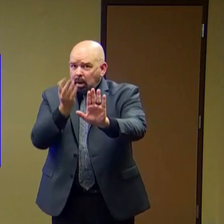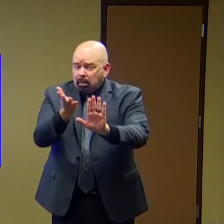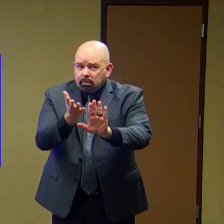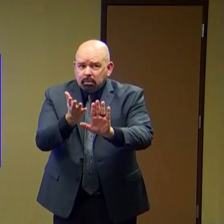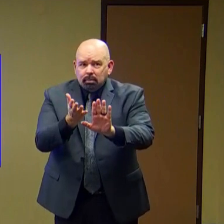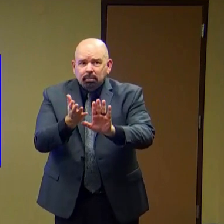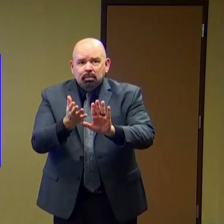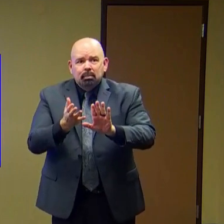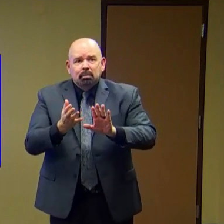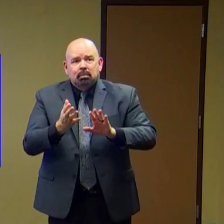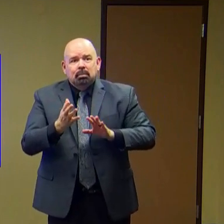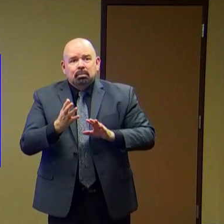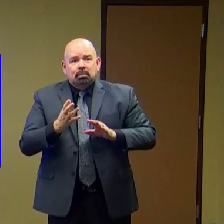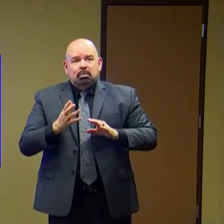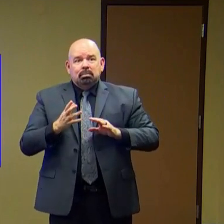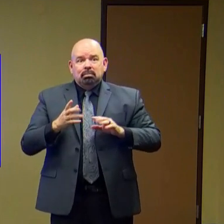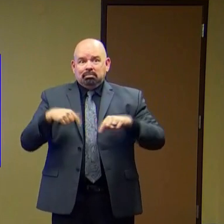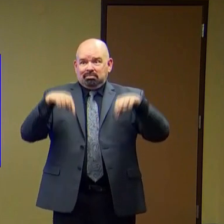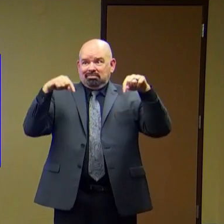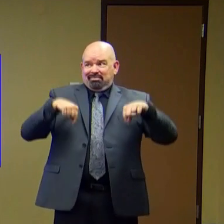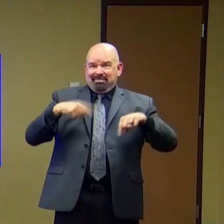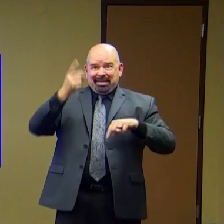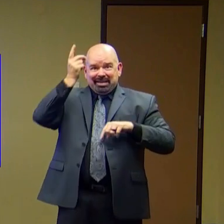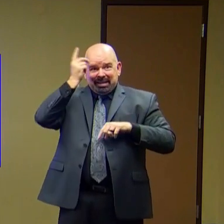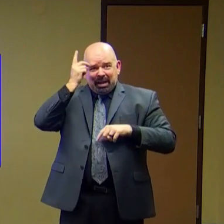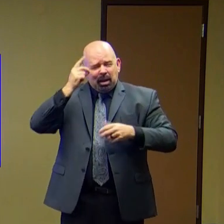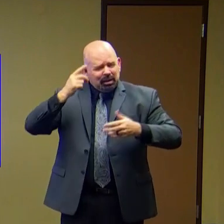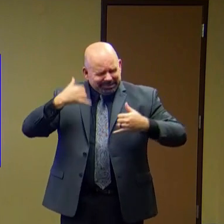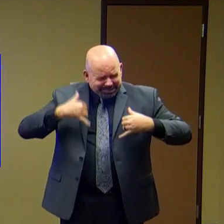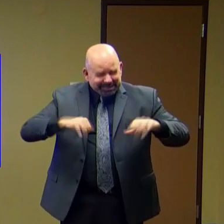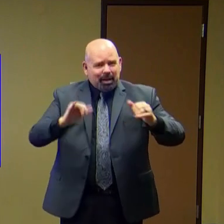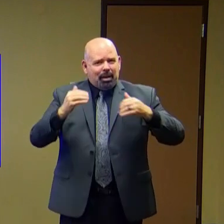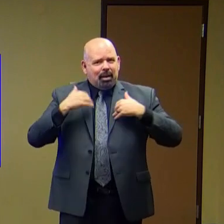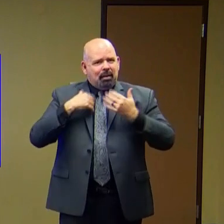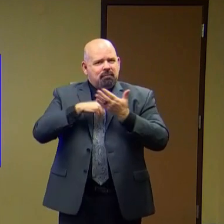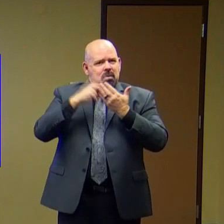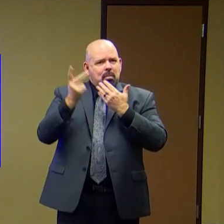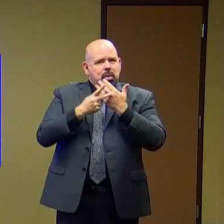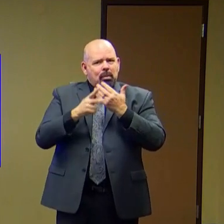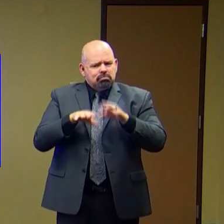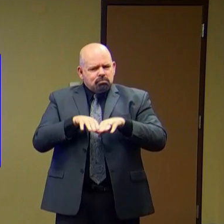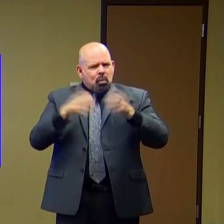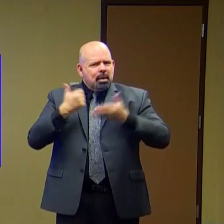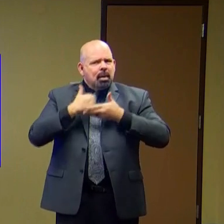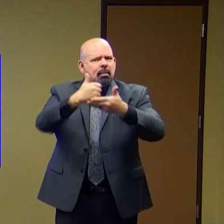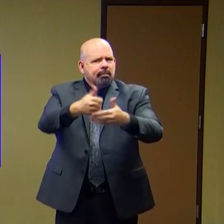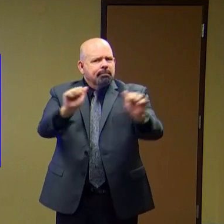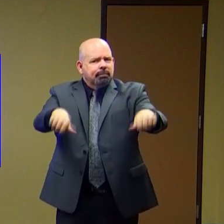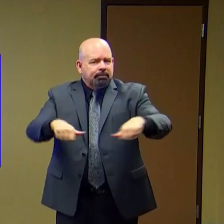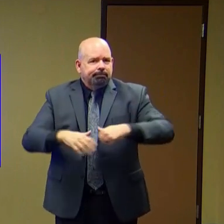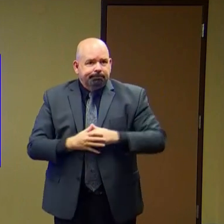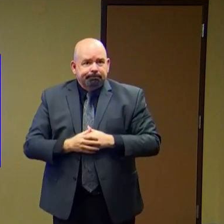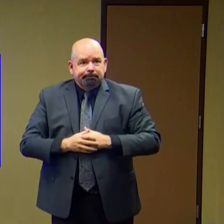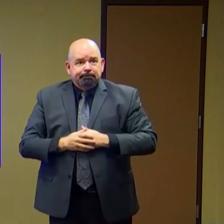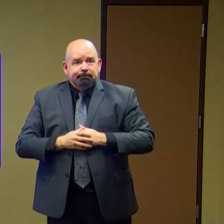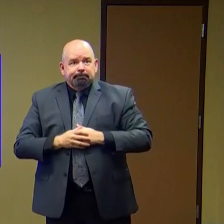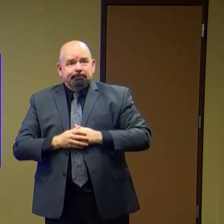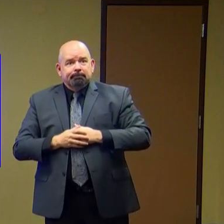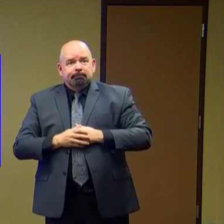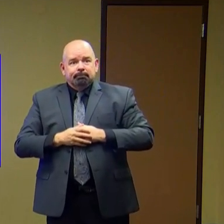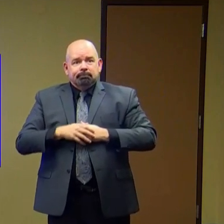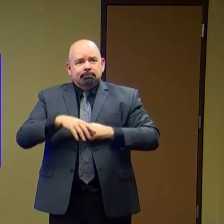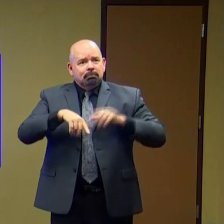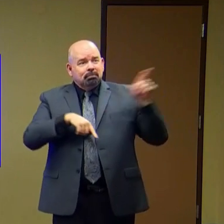housing assistance is still open in the county. So if you're in the city of Dallas, you go to the city